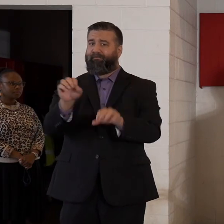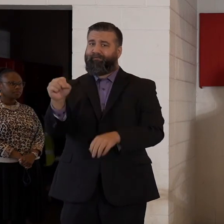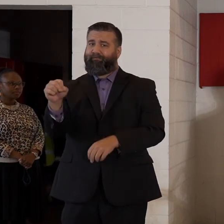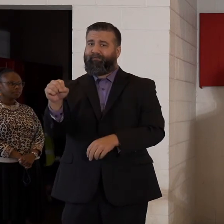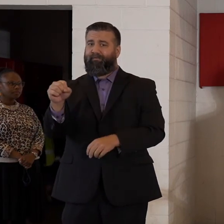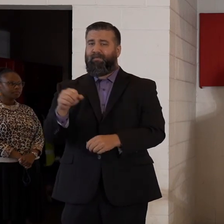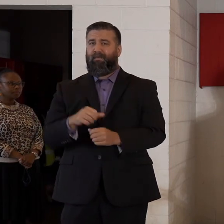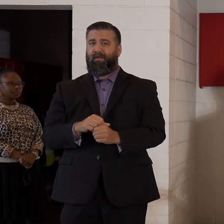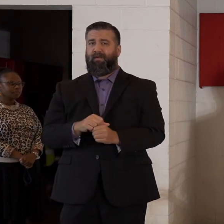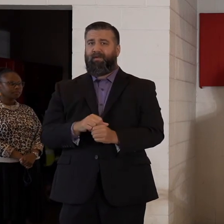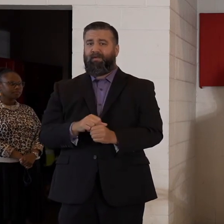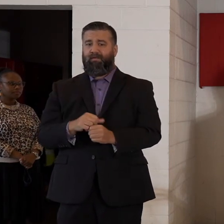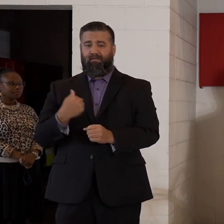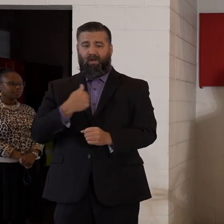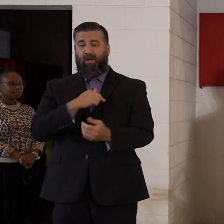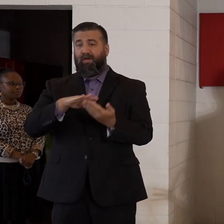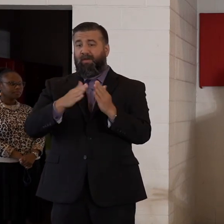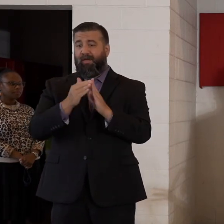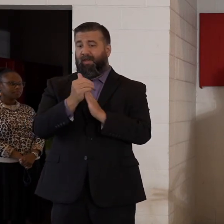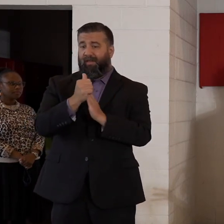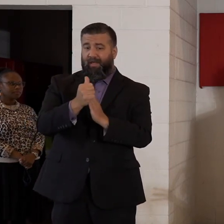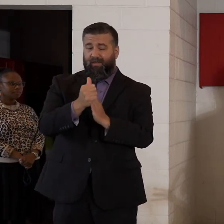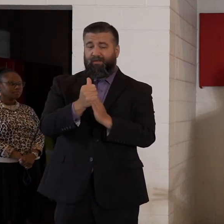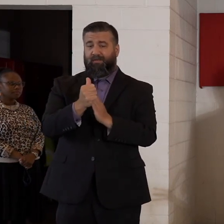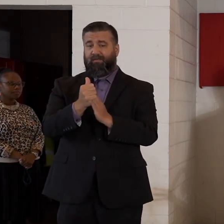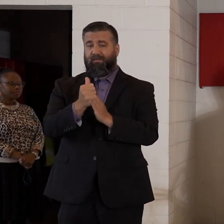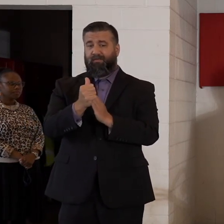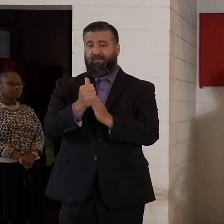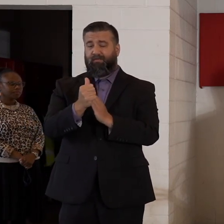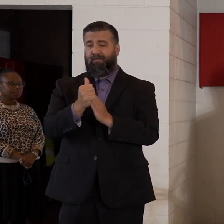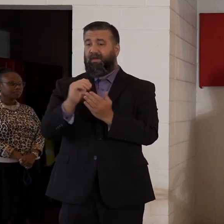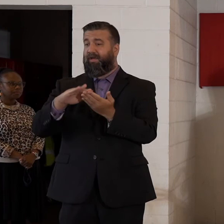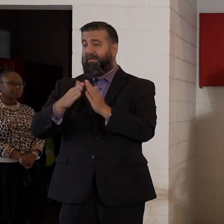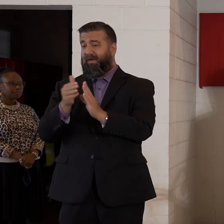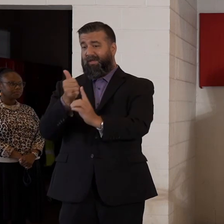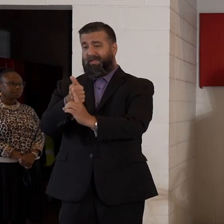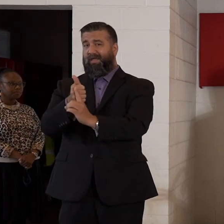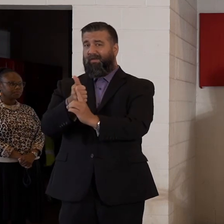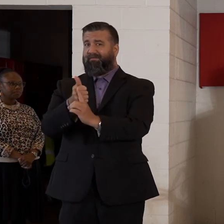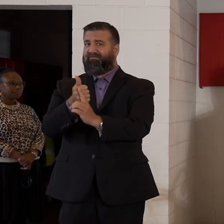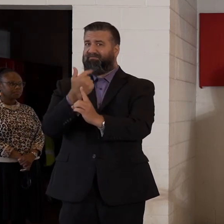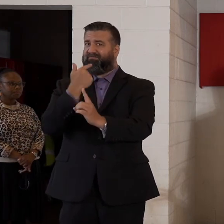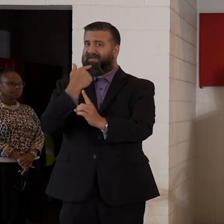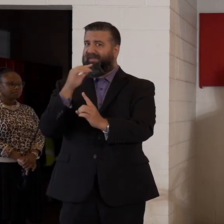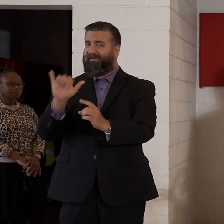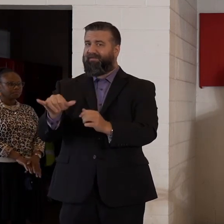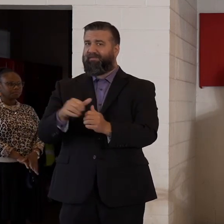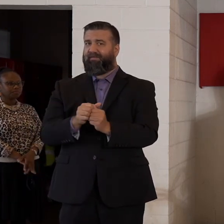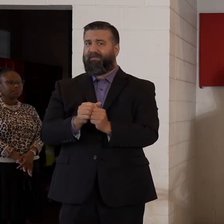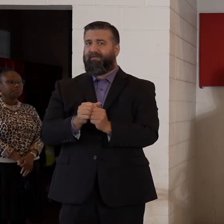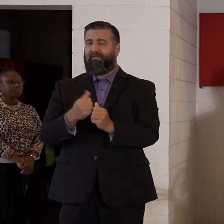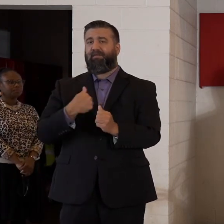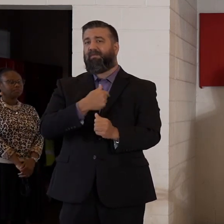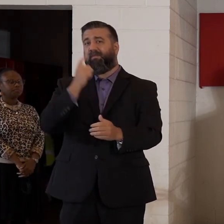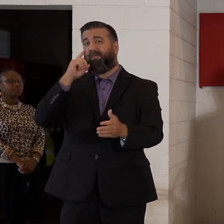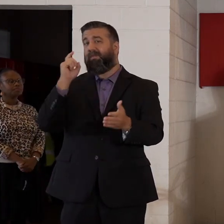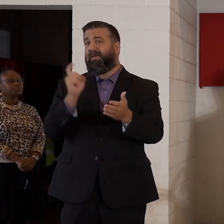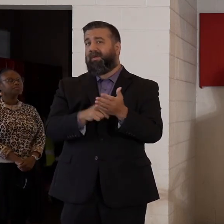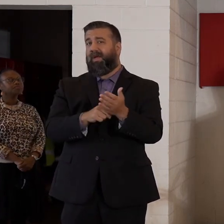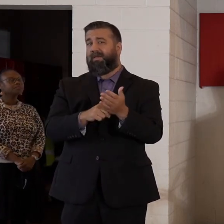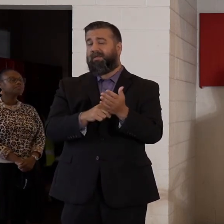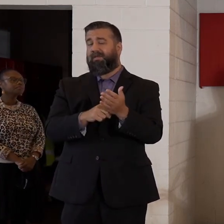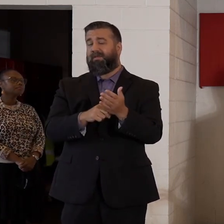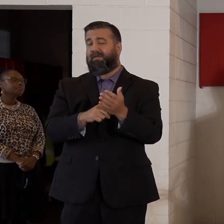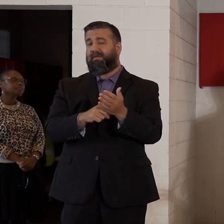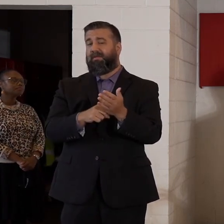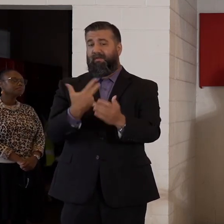been identified by our community leaders. It's identified by the community that needs to be vaccinated. We recognize that the